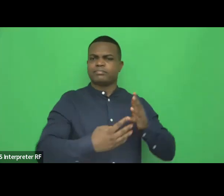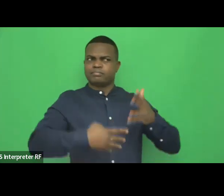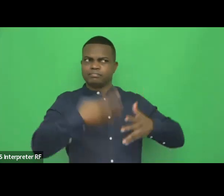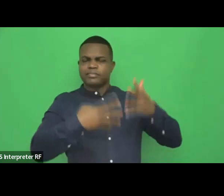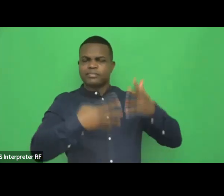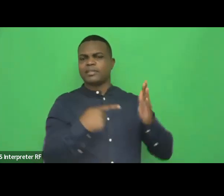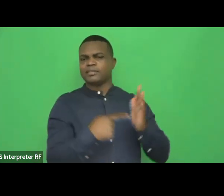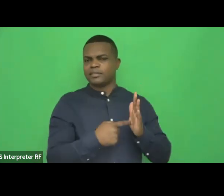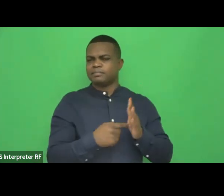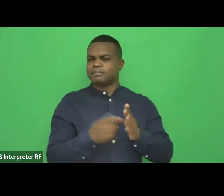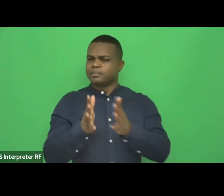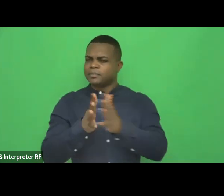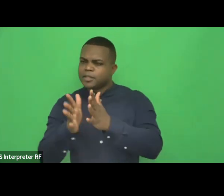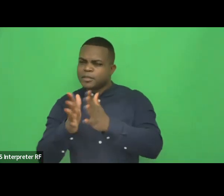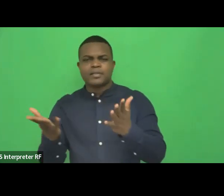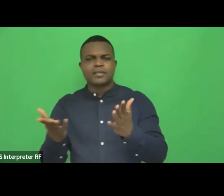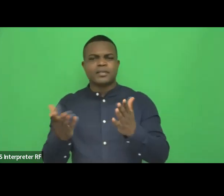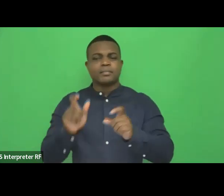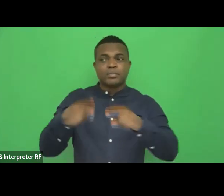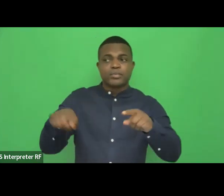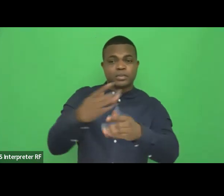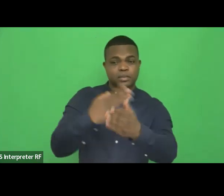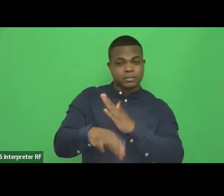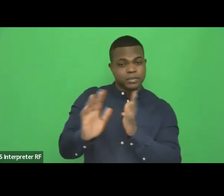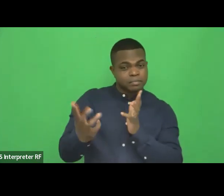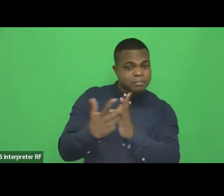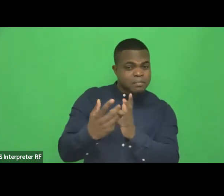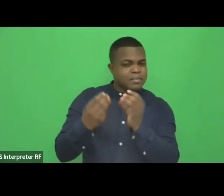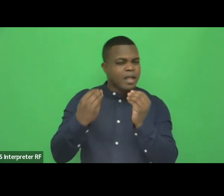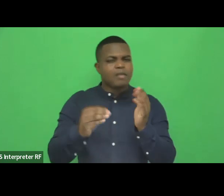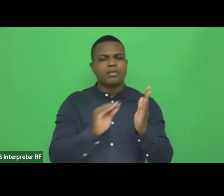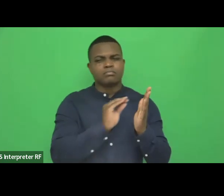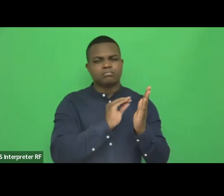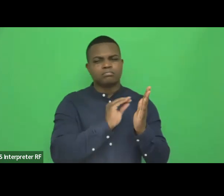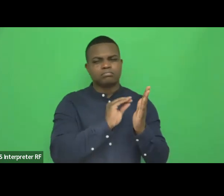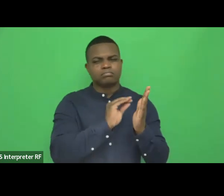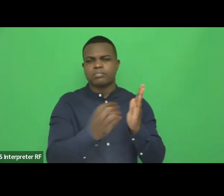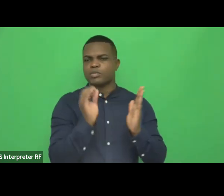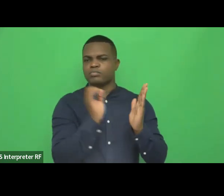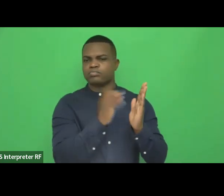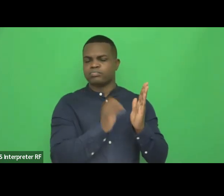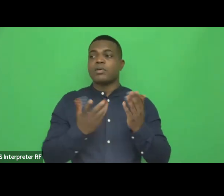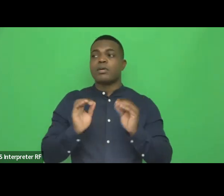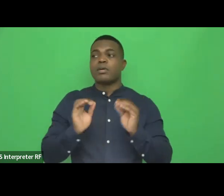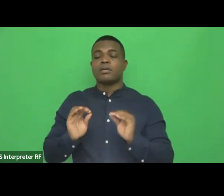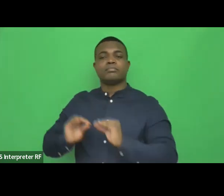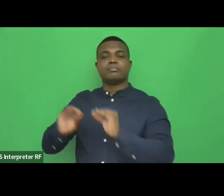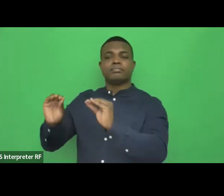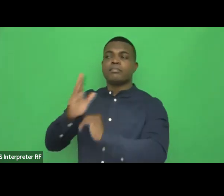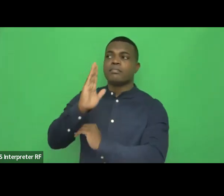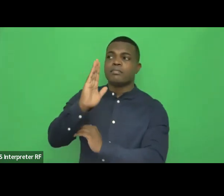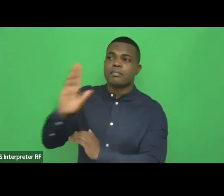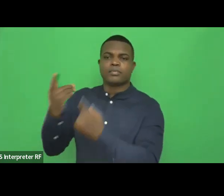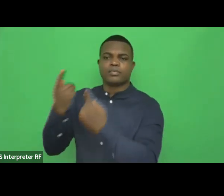this example, we found a title in the catalogue on the Red Shelf platform, and prominently displayed on the information page is